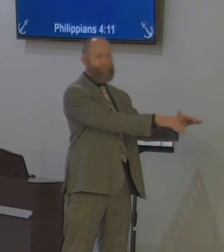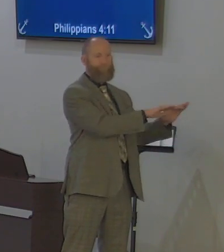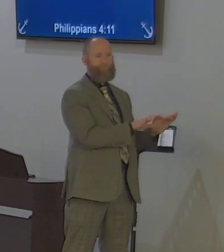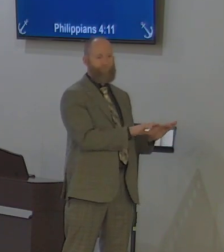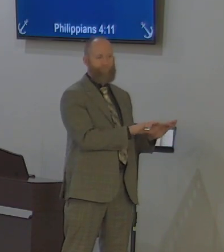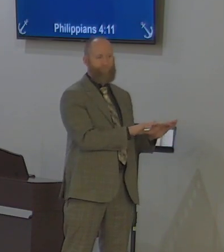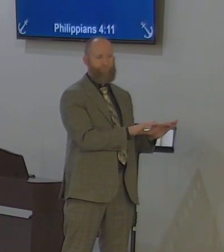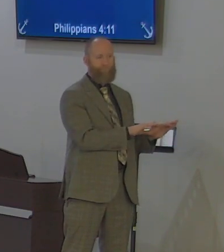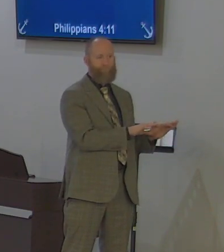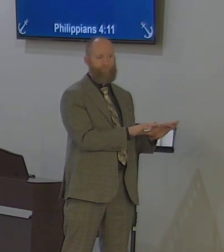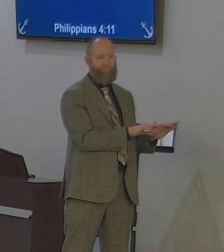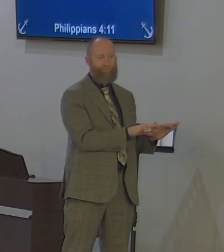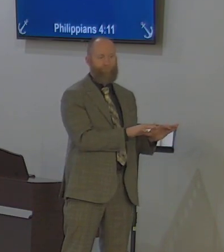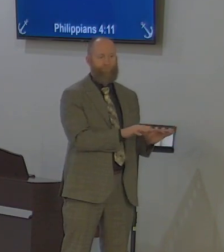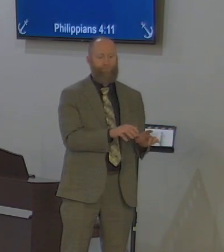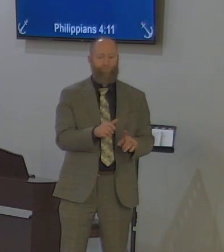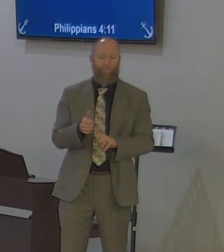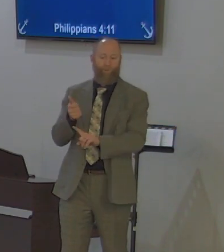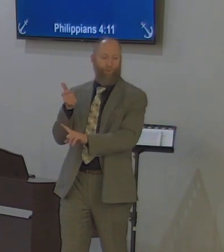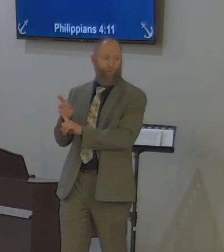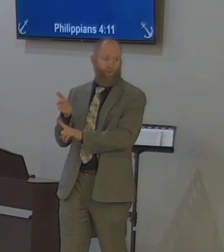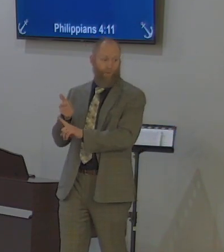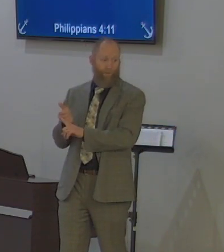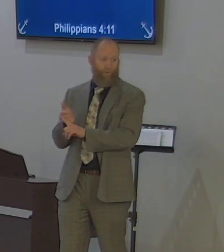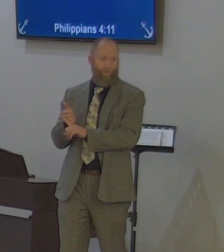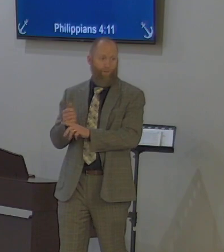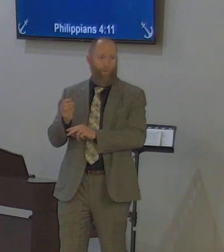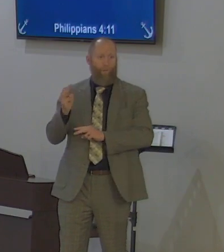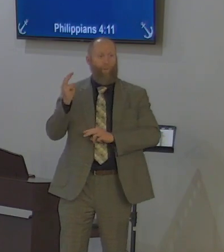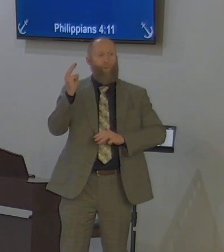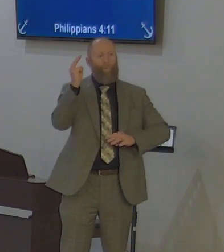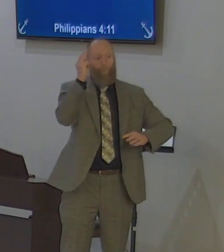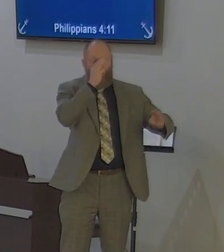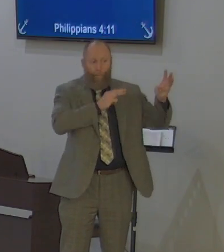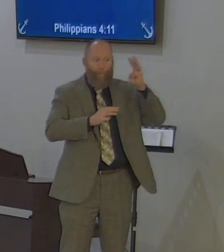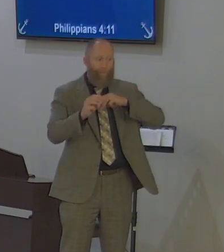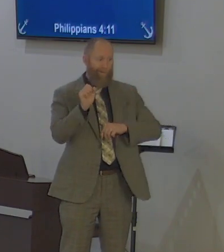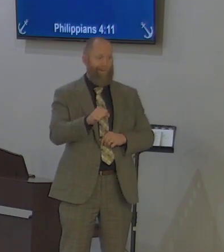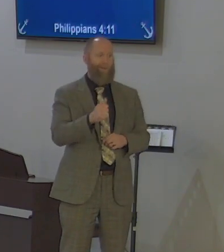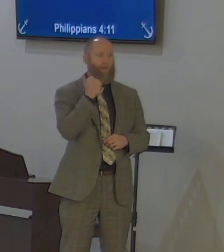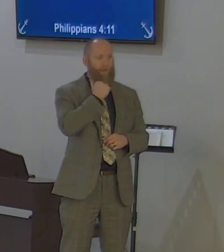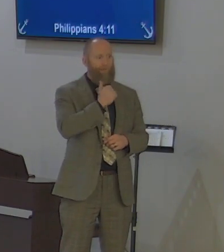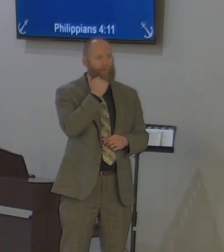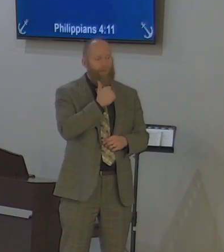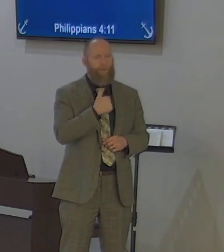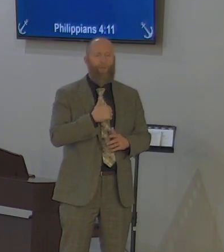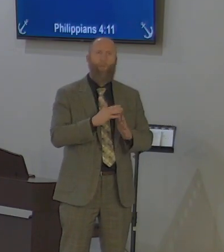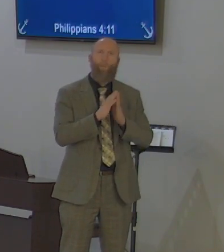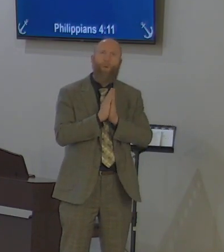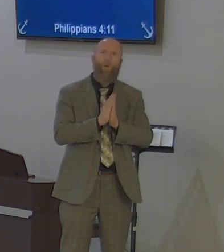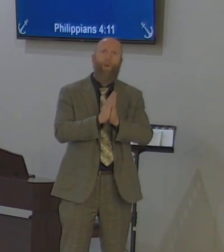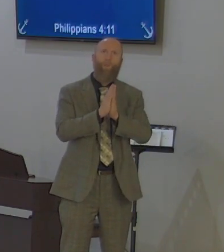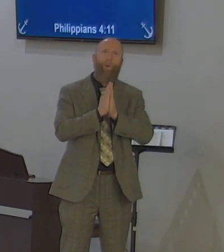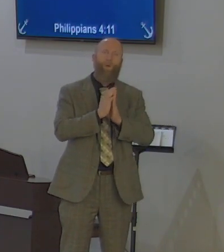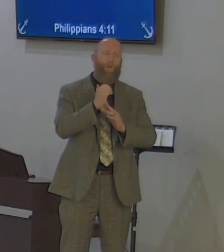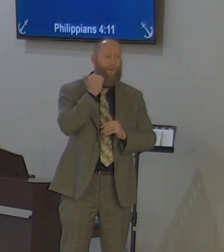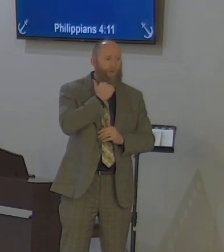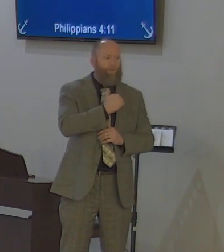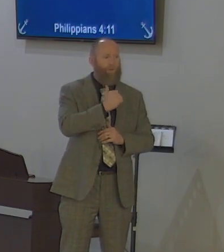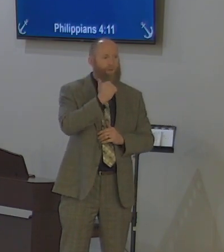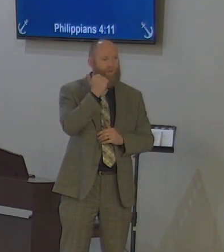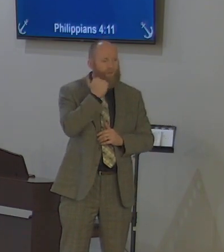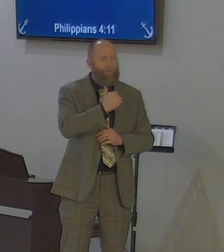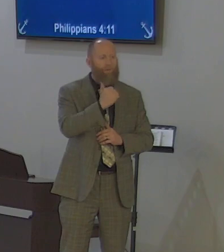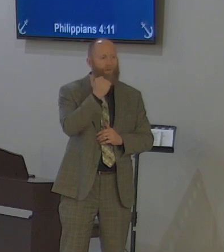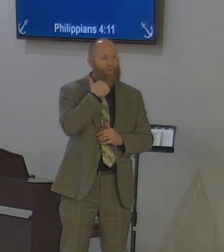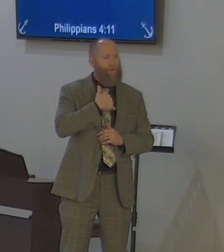I can tell you that I worried every day. I prayed every day. I worried. I constantly